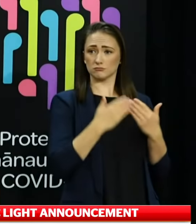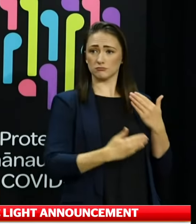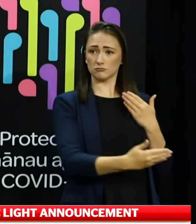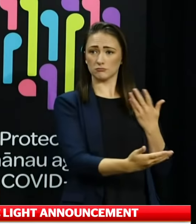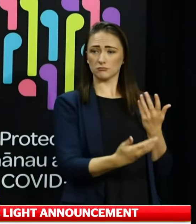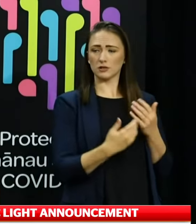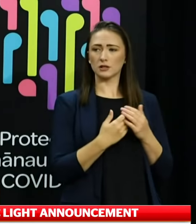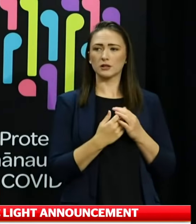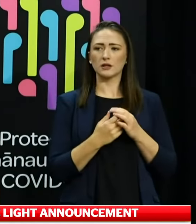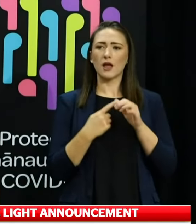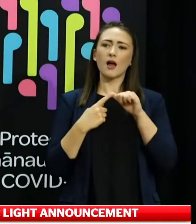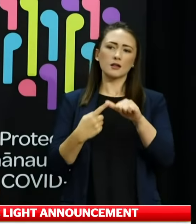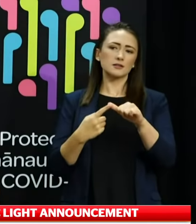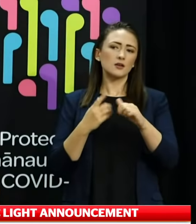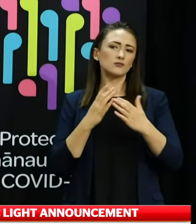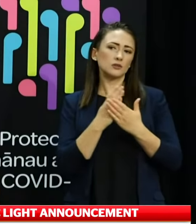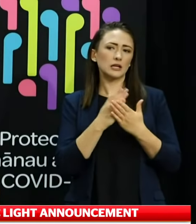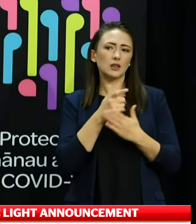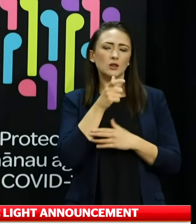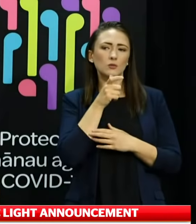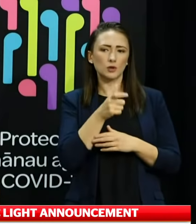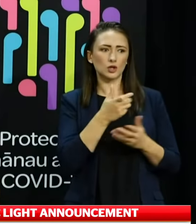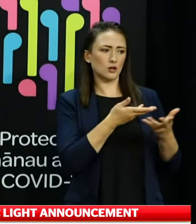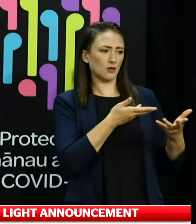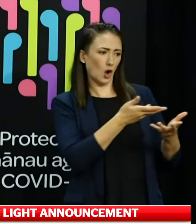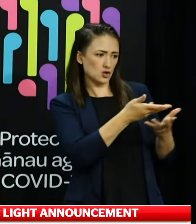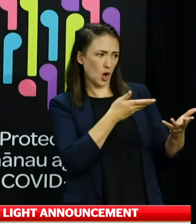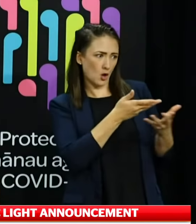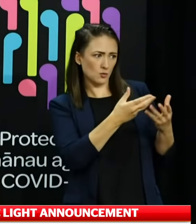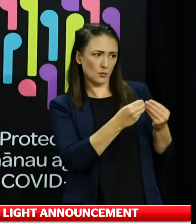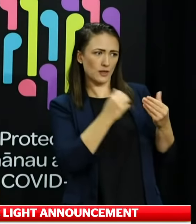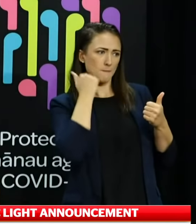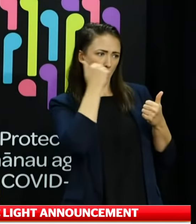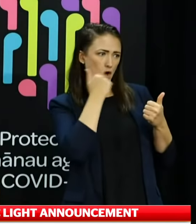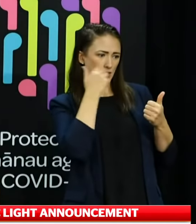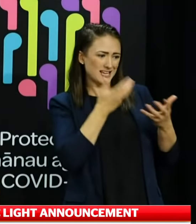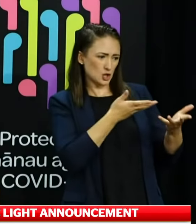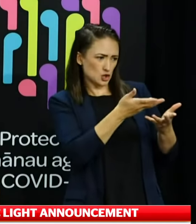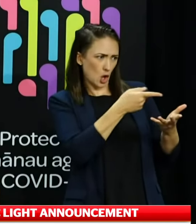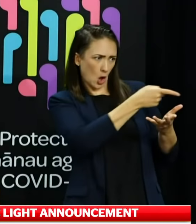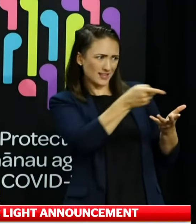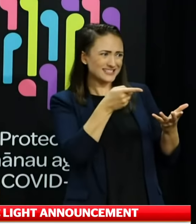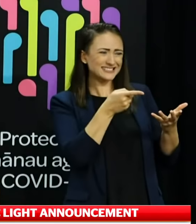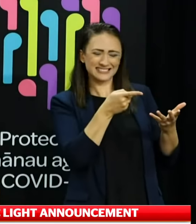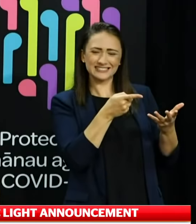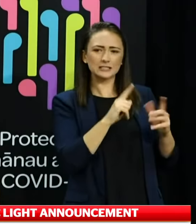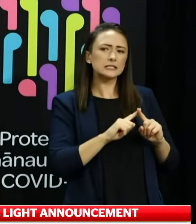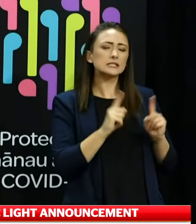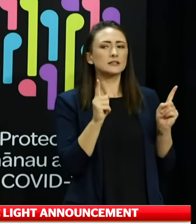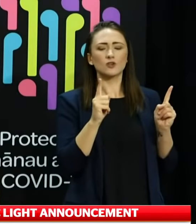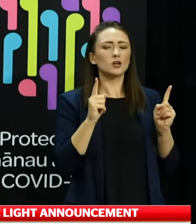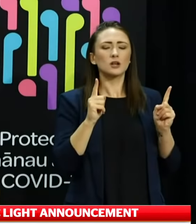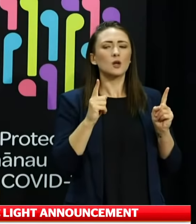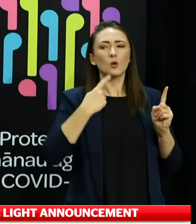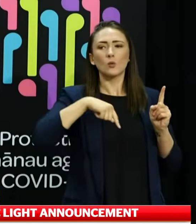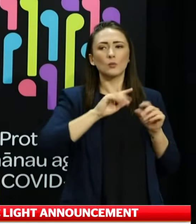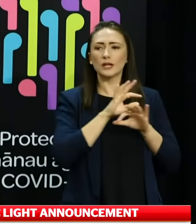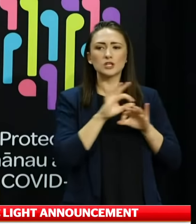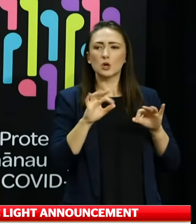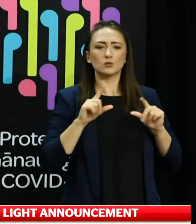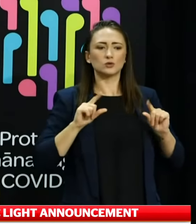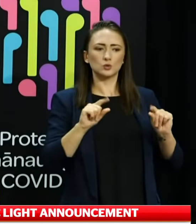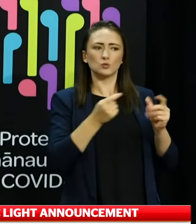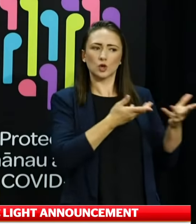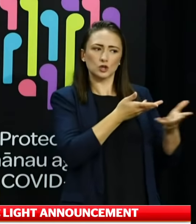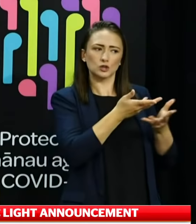a particular type of meaning, and we haven't run formal consultation processes around alert level decisions or around decisions about where we sit